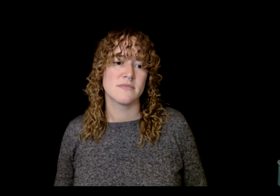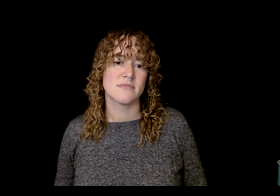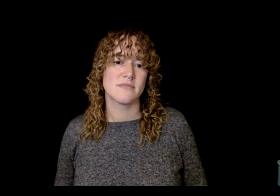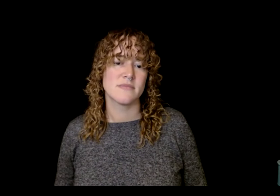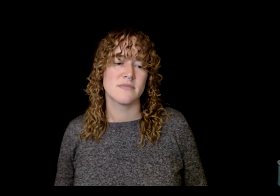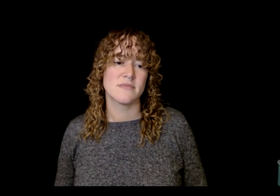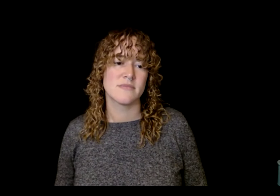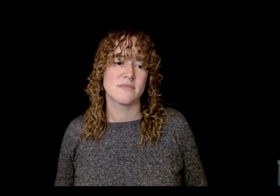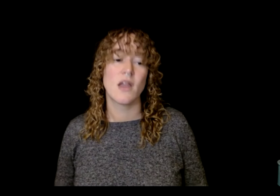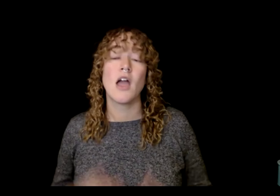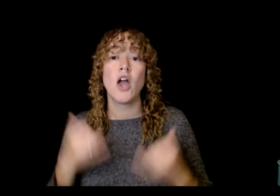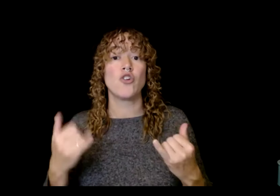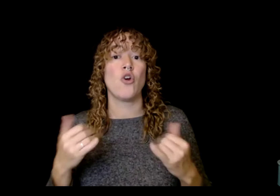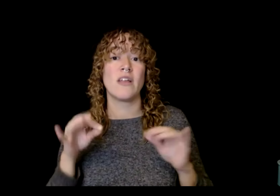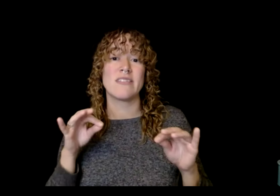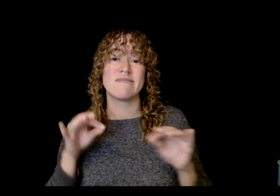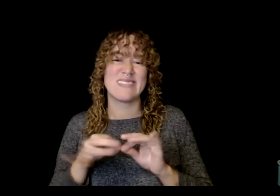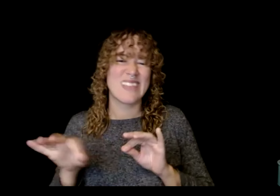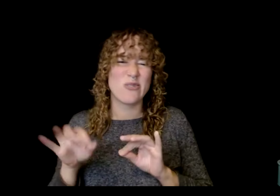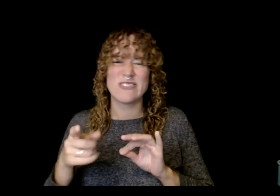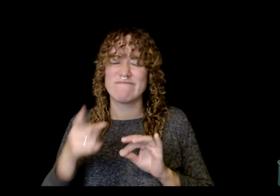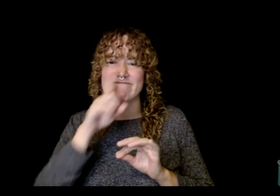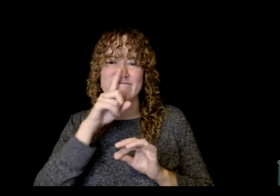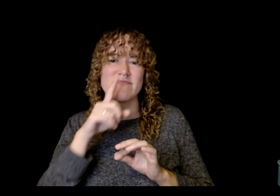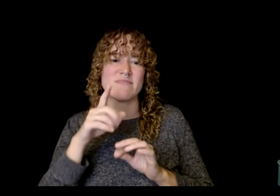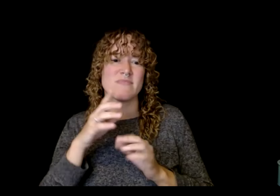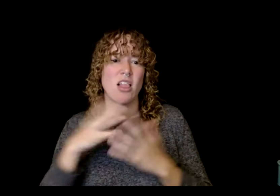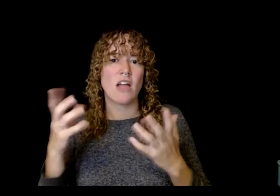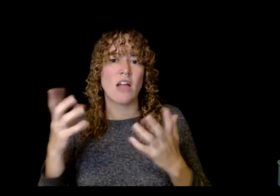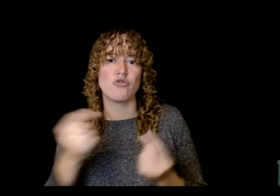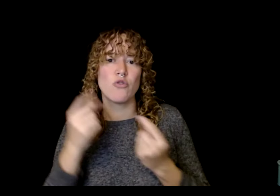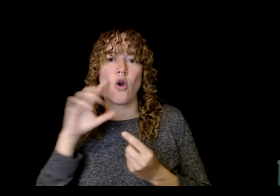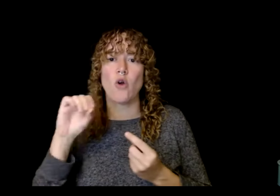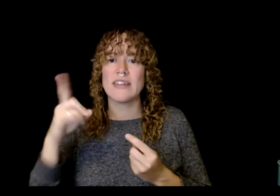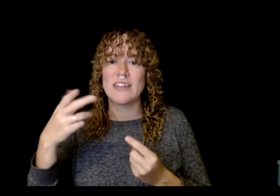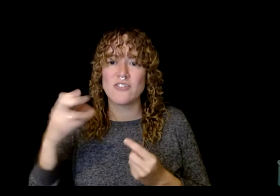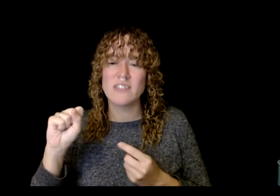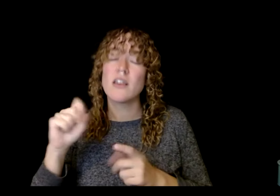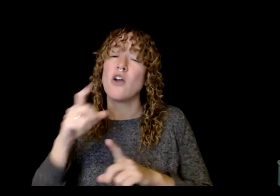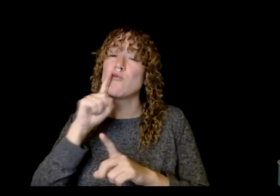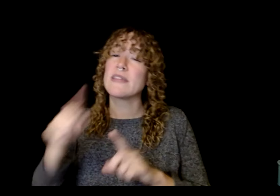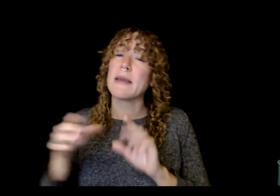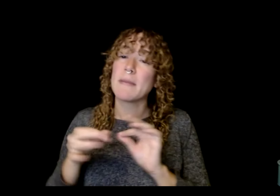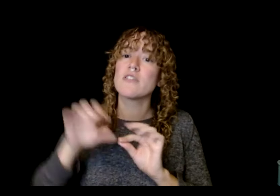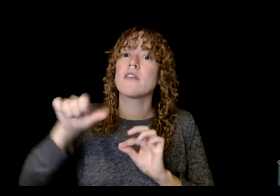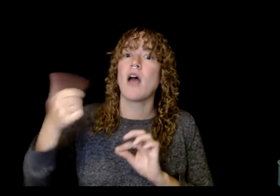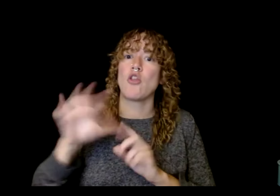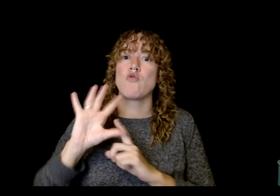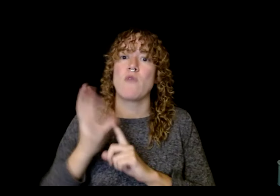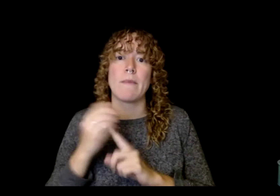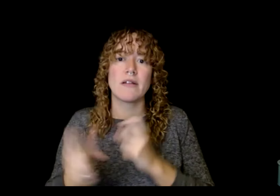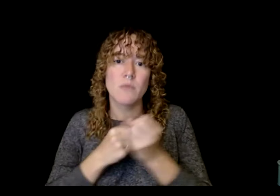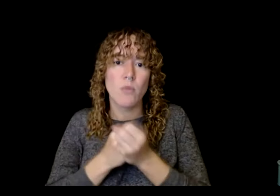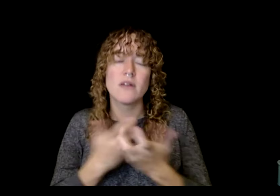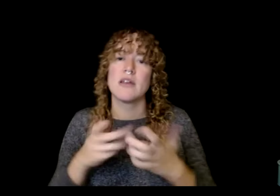current language for ODHS. It focuses on other wraparound supports, either through behavioral health, through